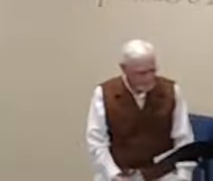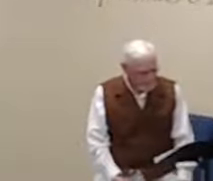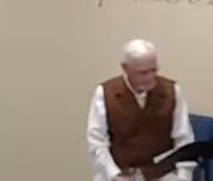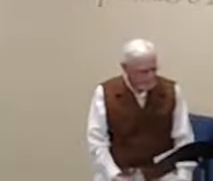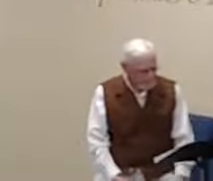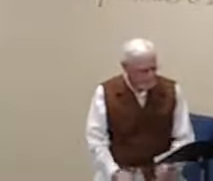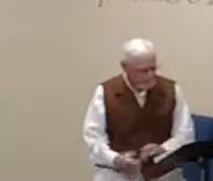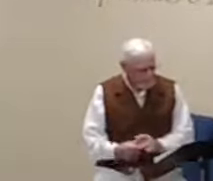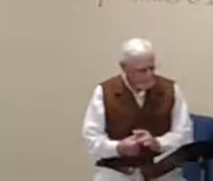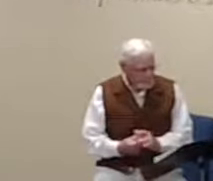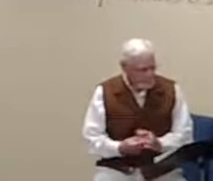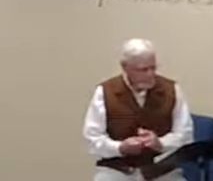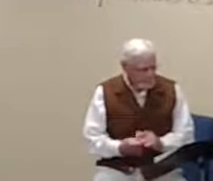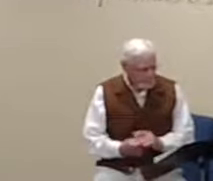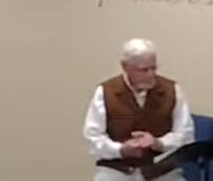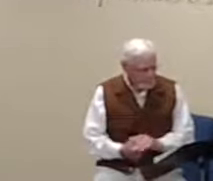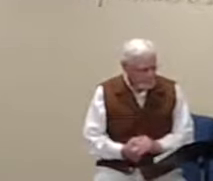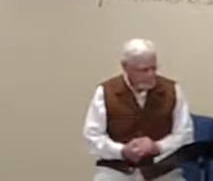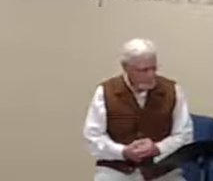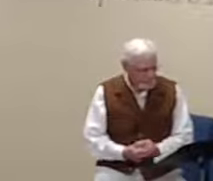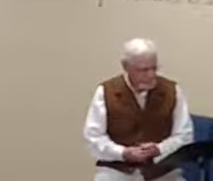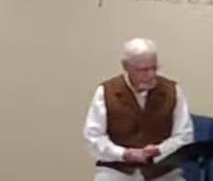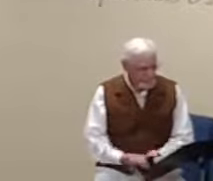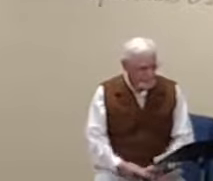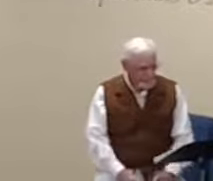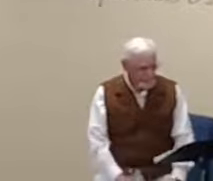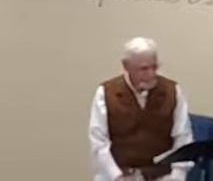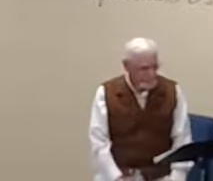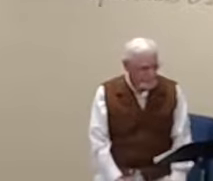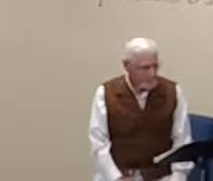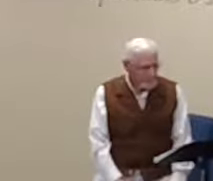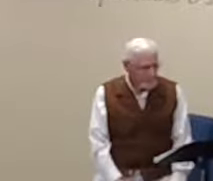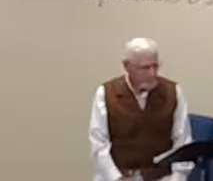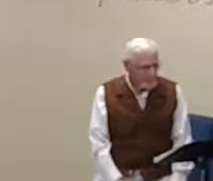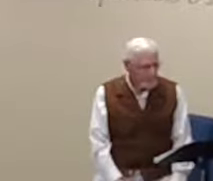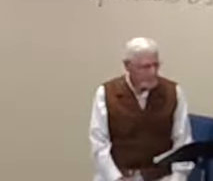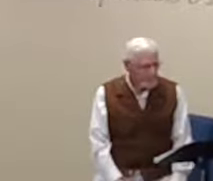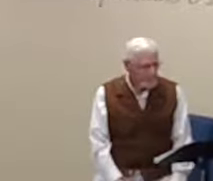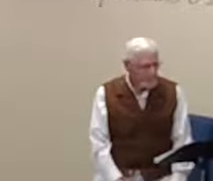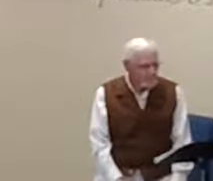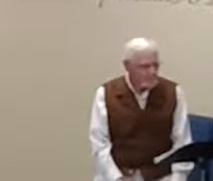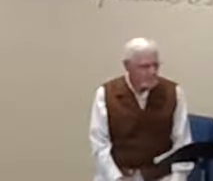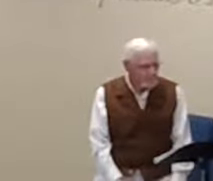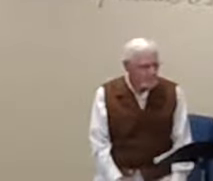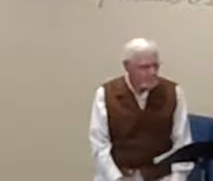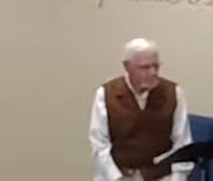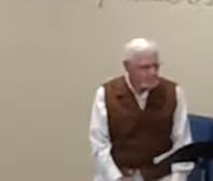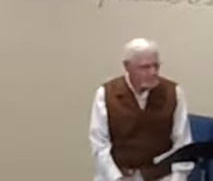On the road to Calvary.